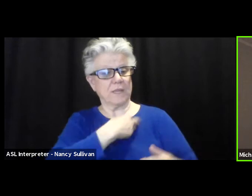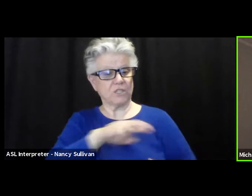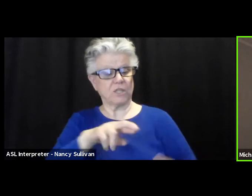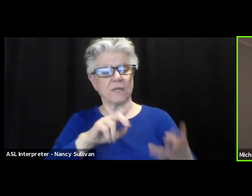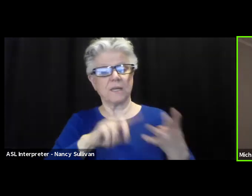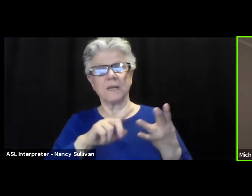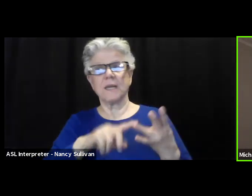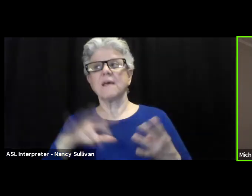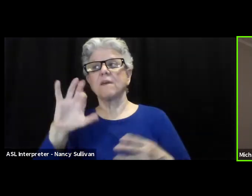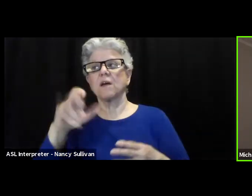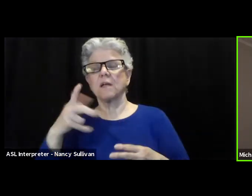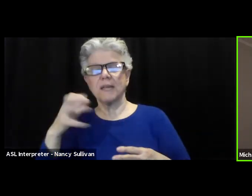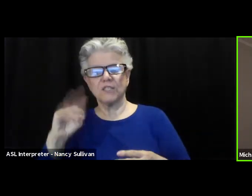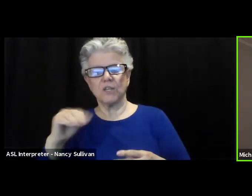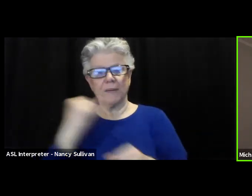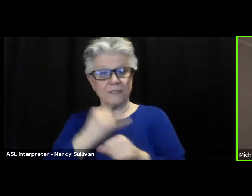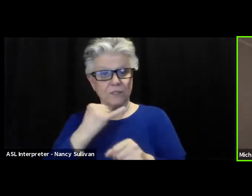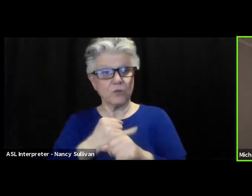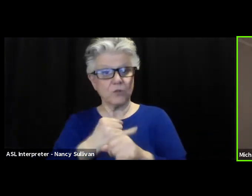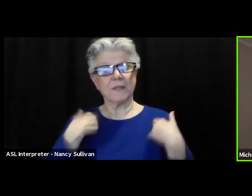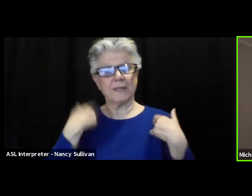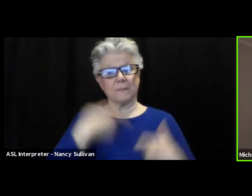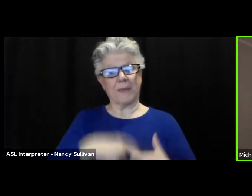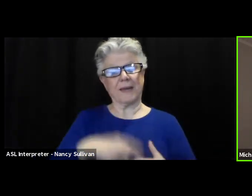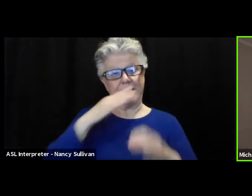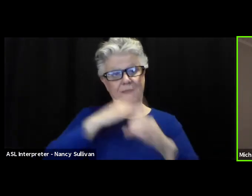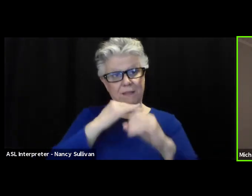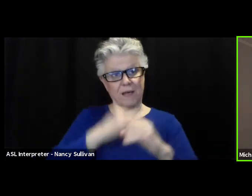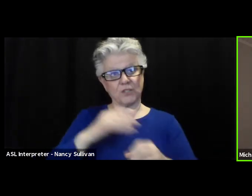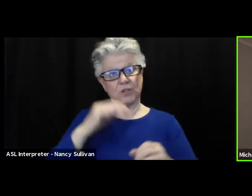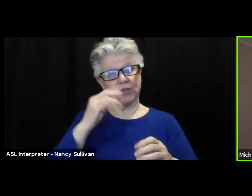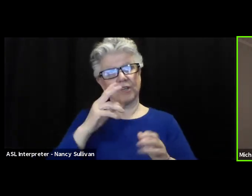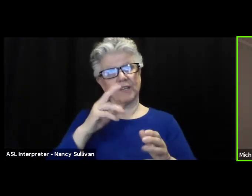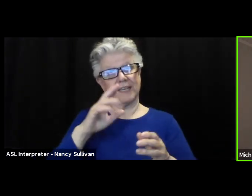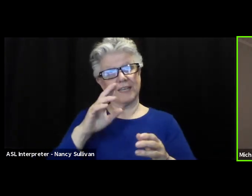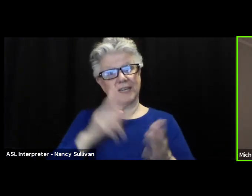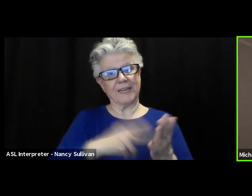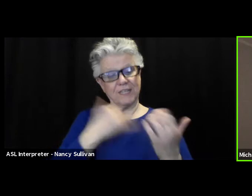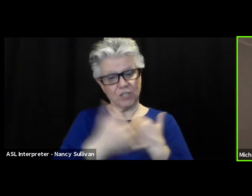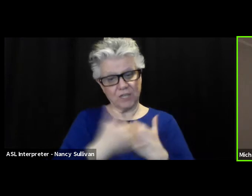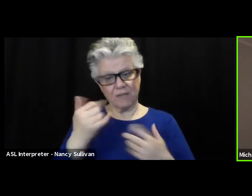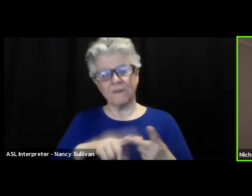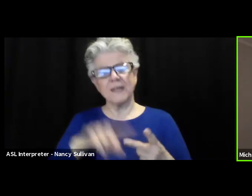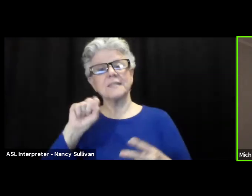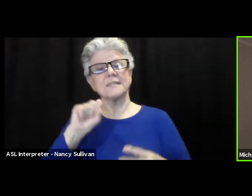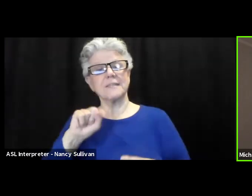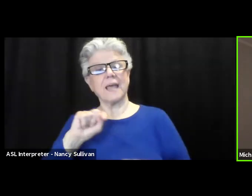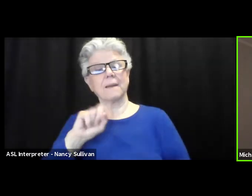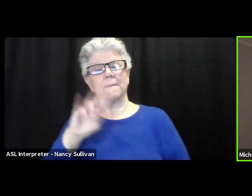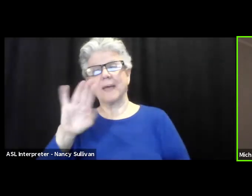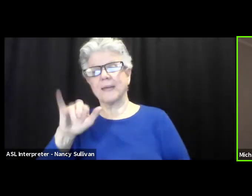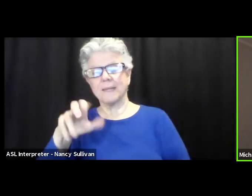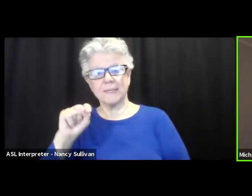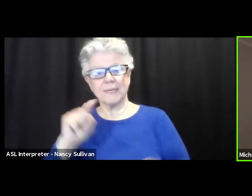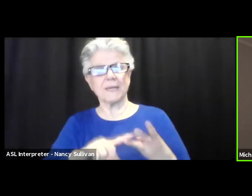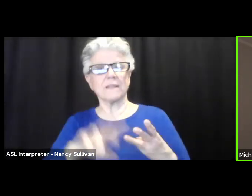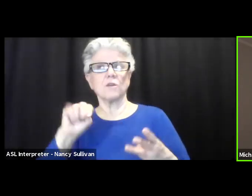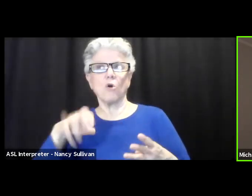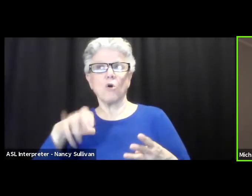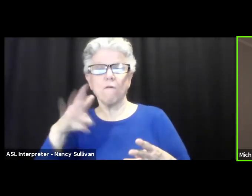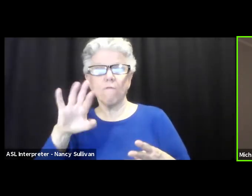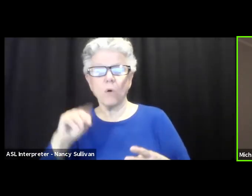Collegium Institute, the Hispanic Theological Initiative, St. Benedict Institute, the Nova Forum, Calvert House Catholic